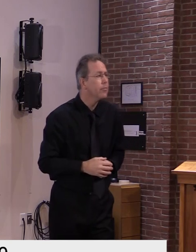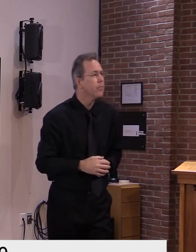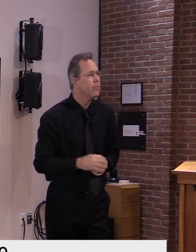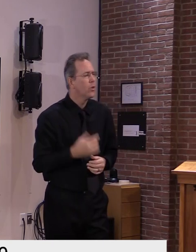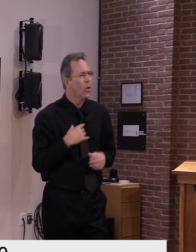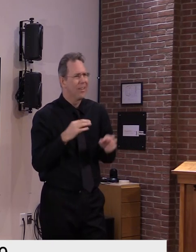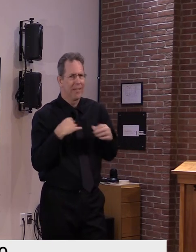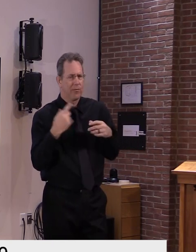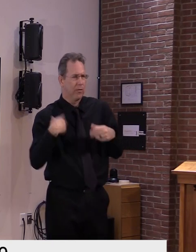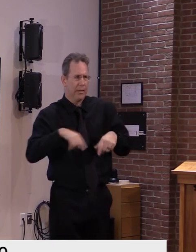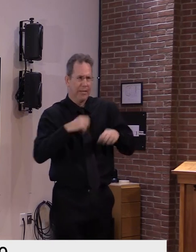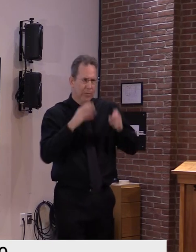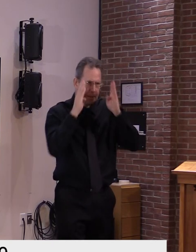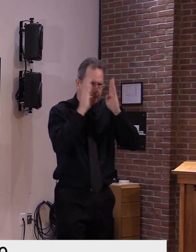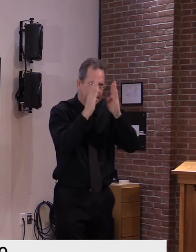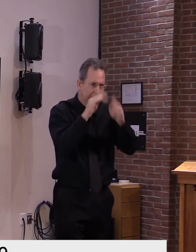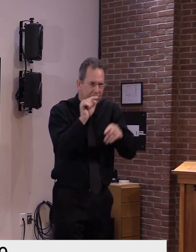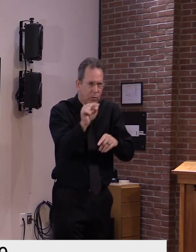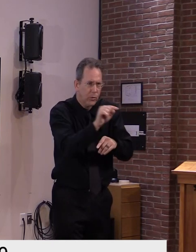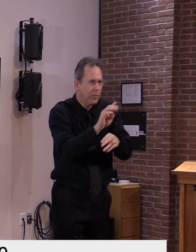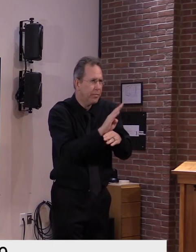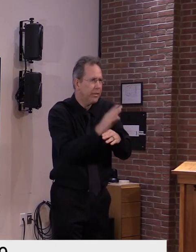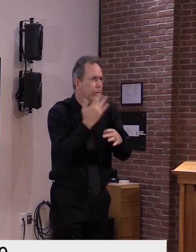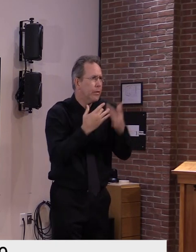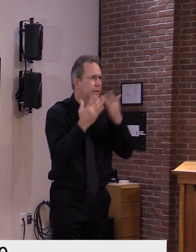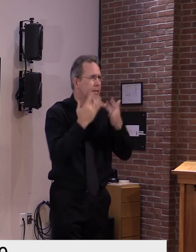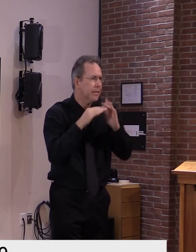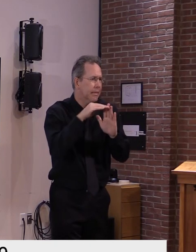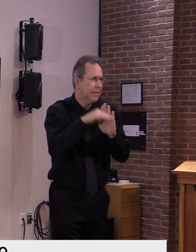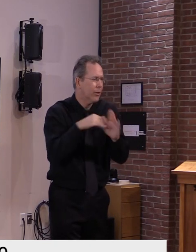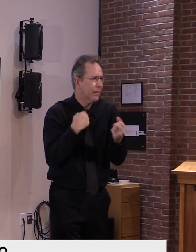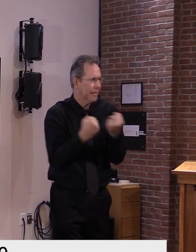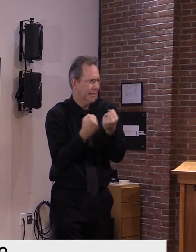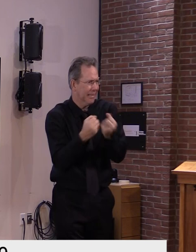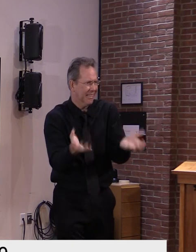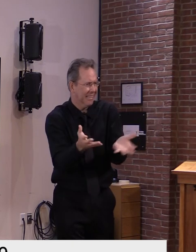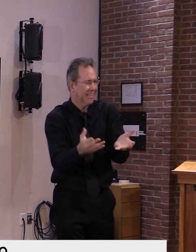put resources towards those initiatives.